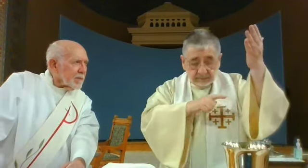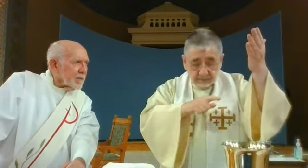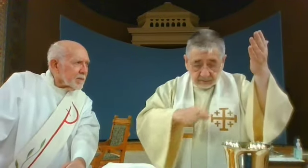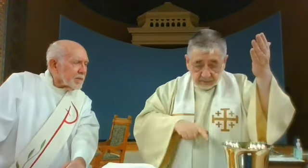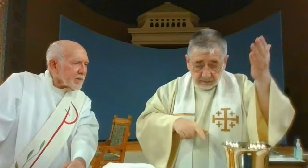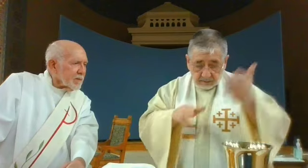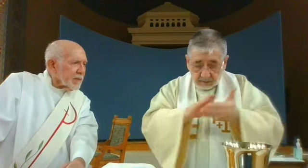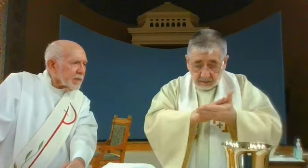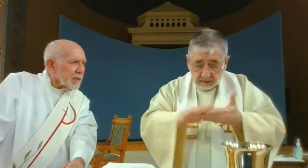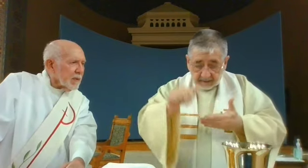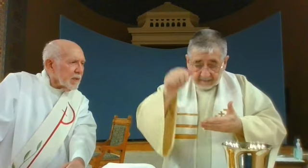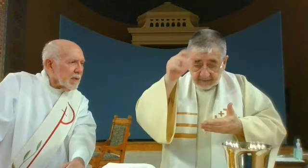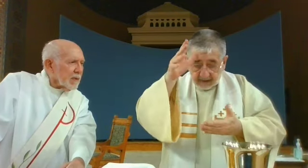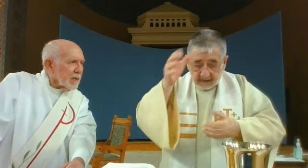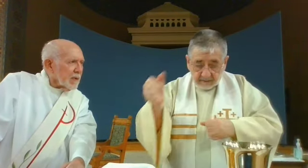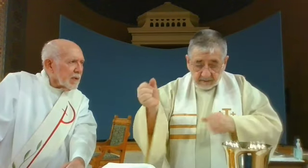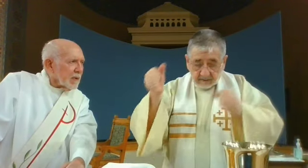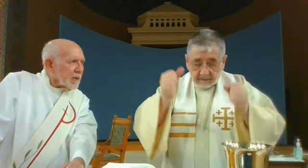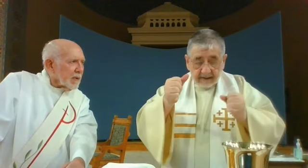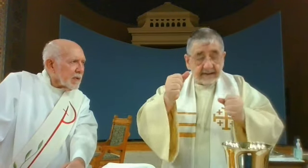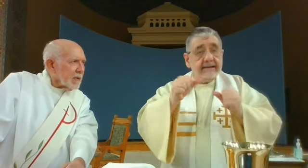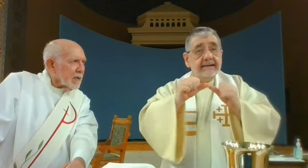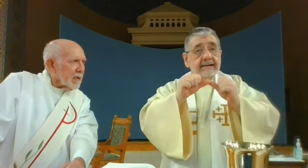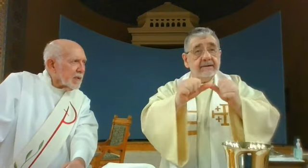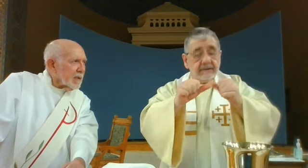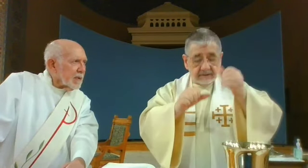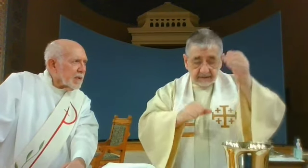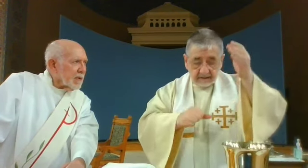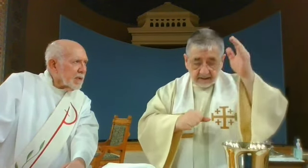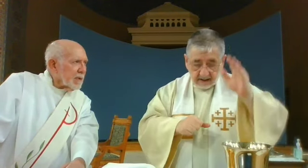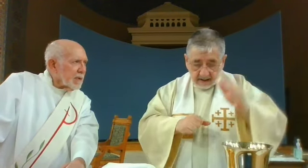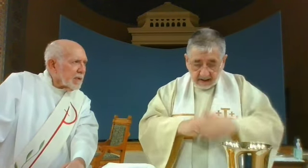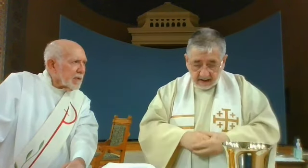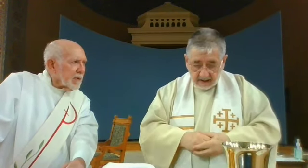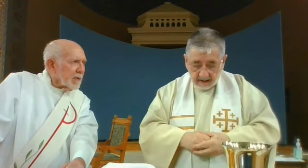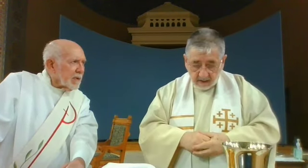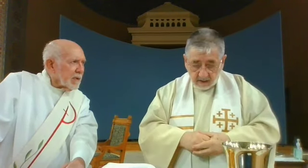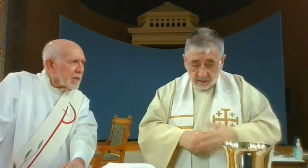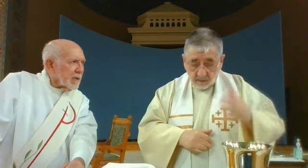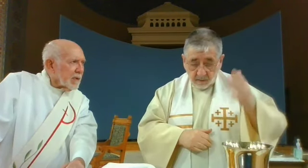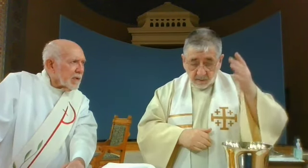give you thanks, Lord, Holy Father, Almighty and Eternal God.